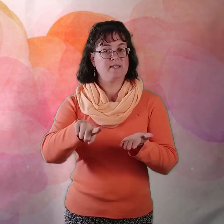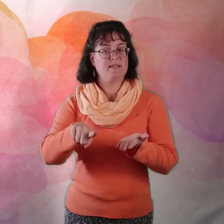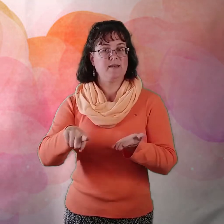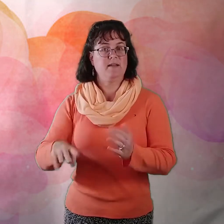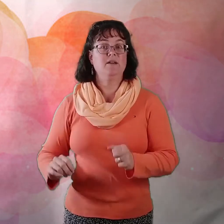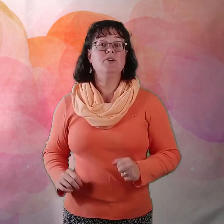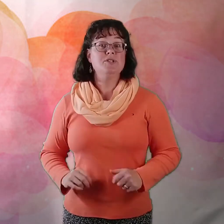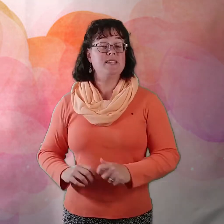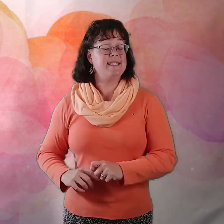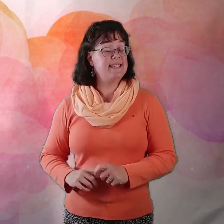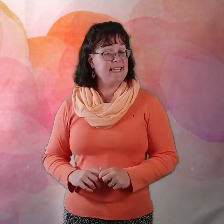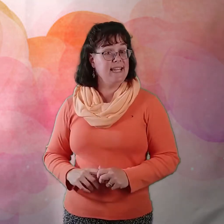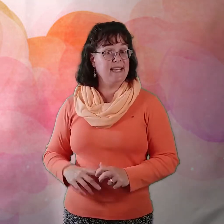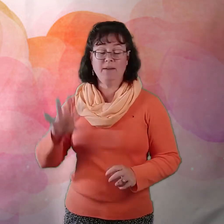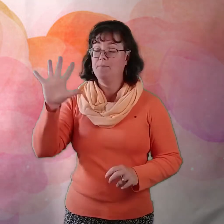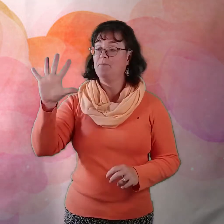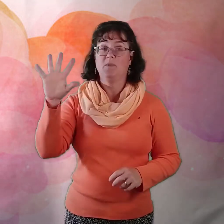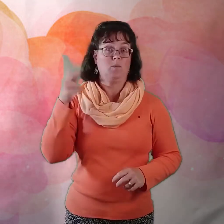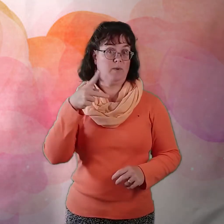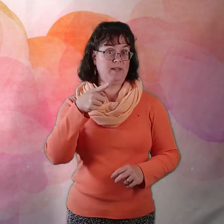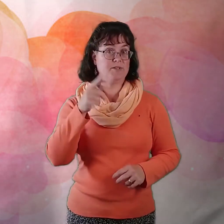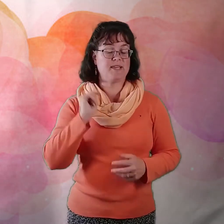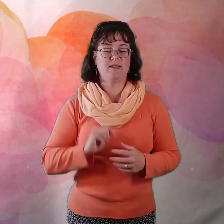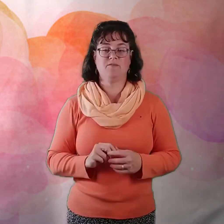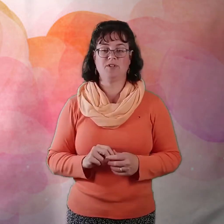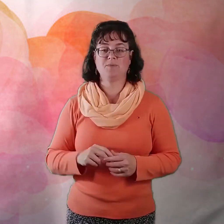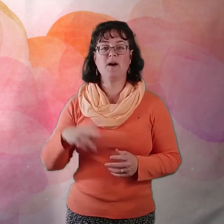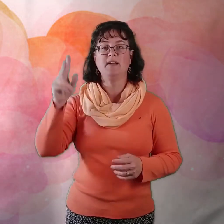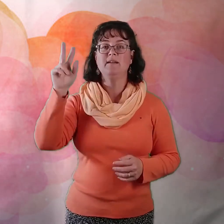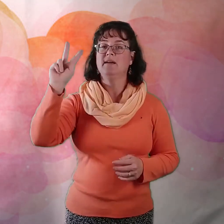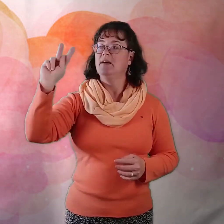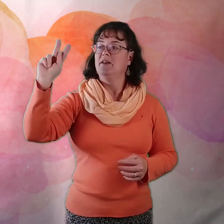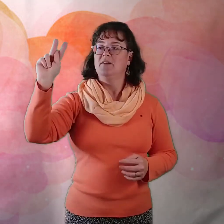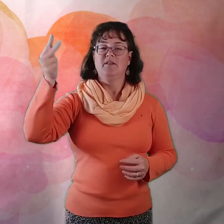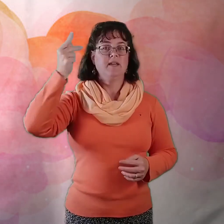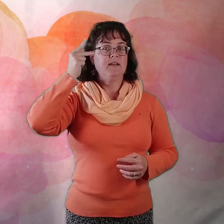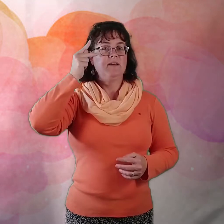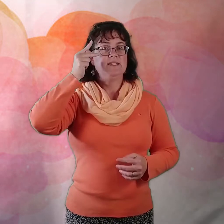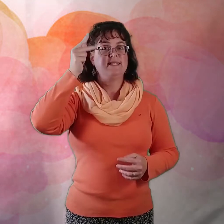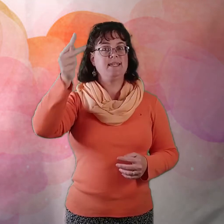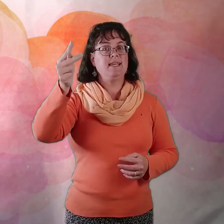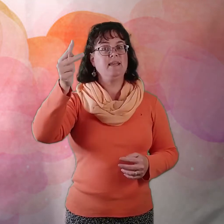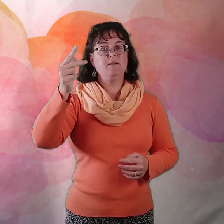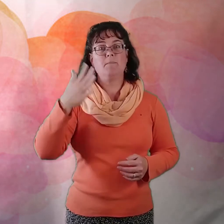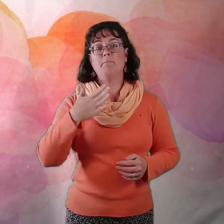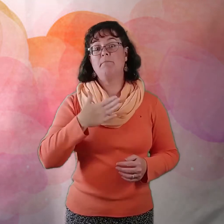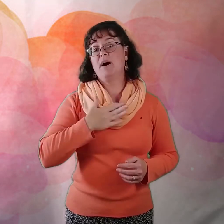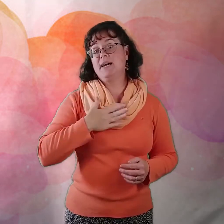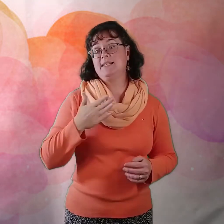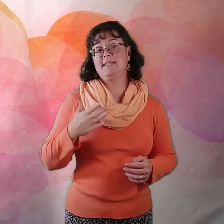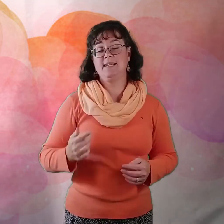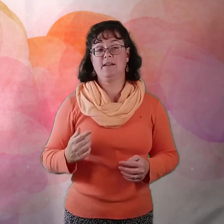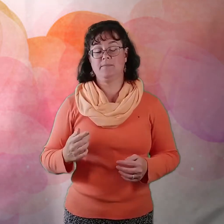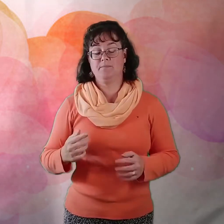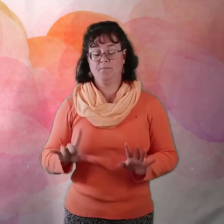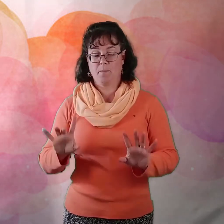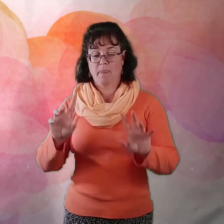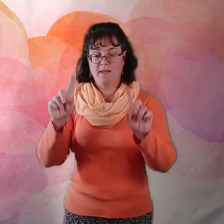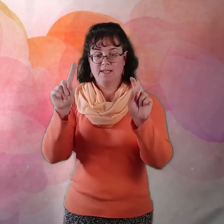cost to see, we learned that in verse 1, see my sin.